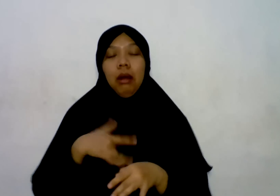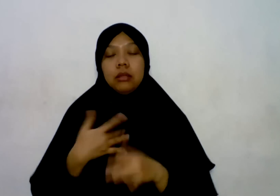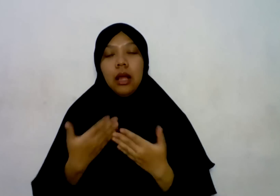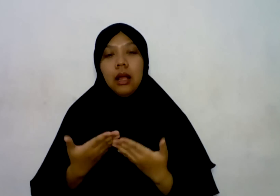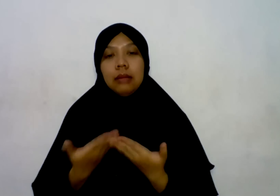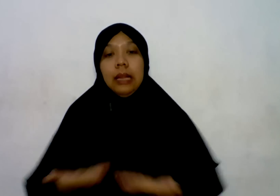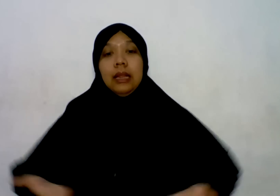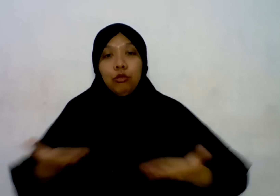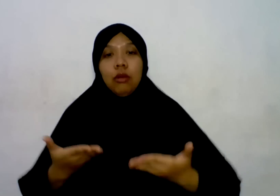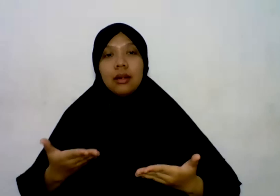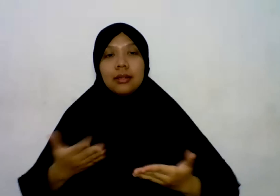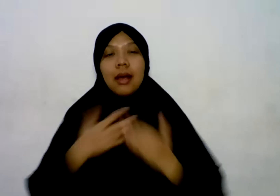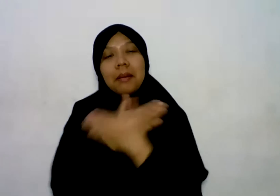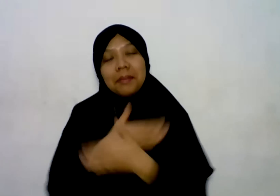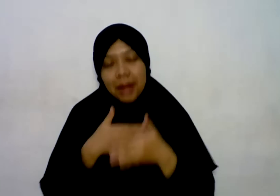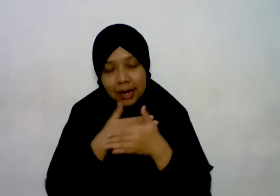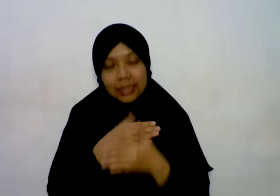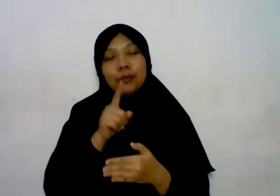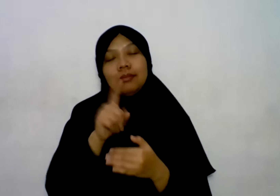reason. Yeah. So I think